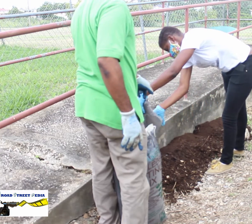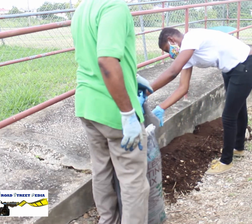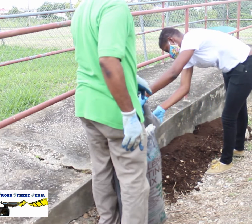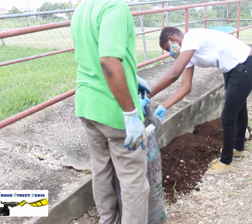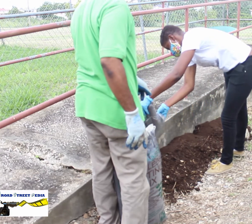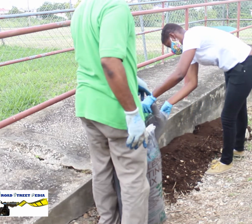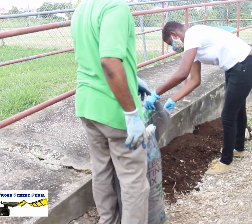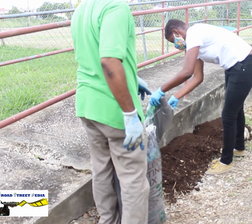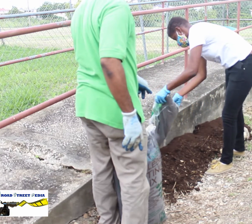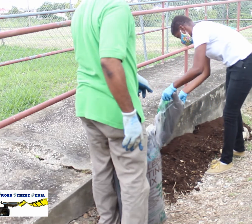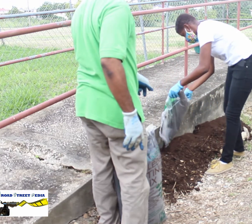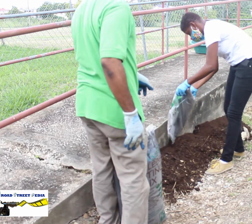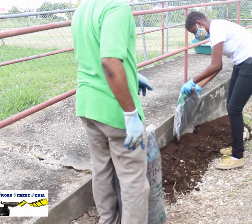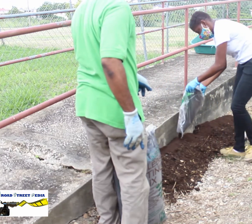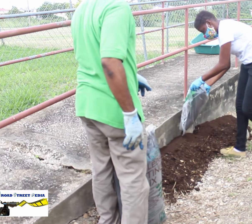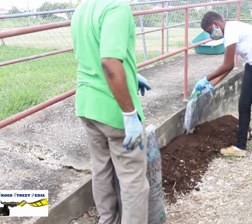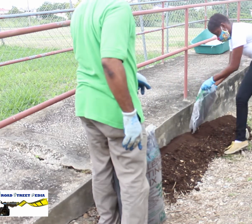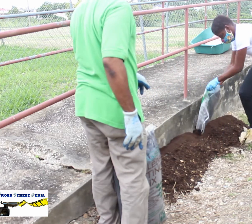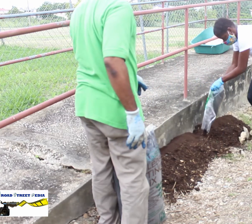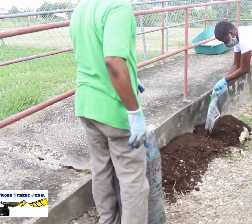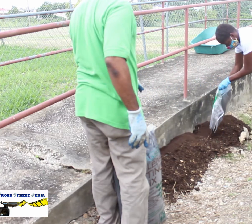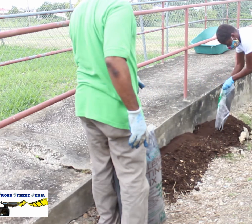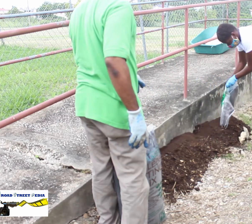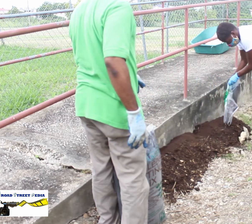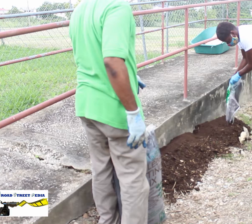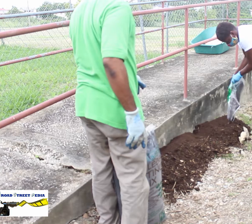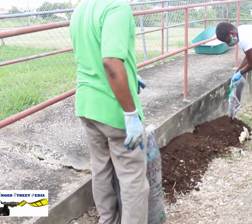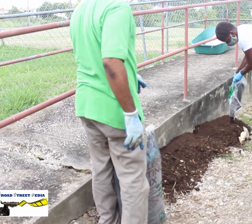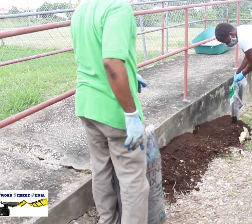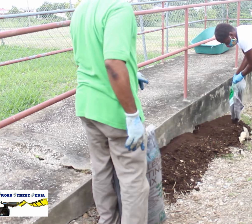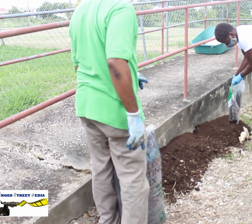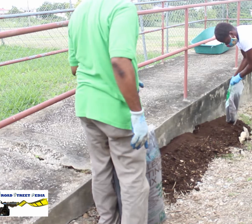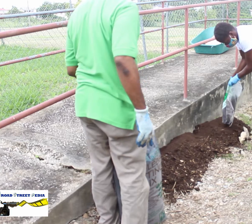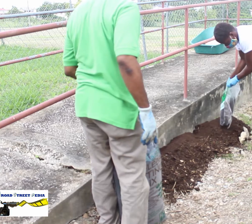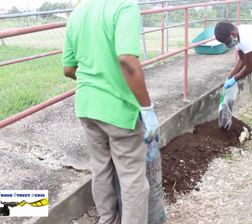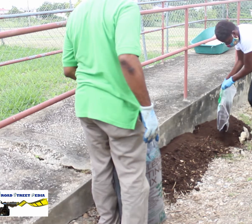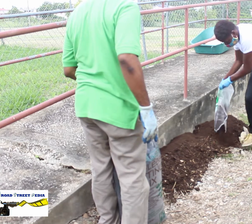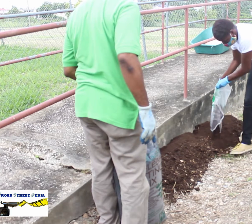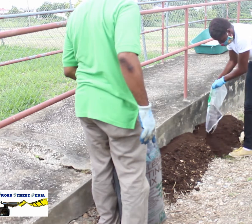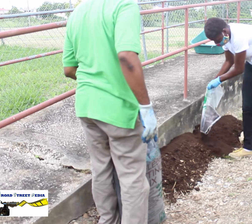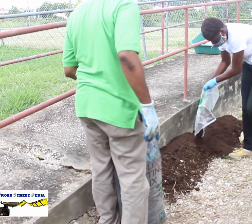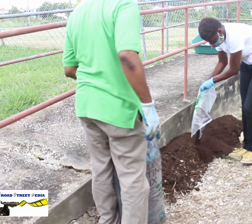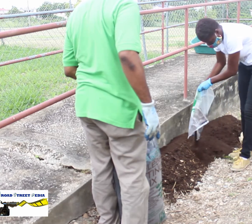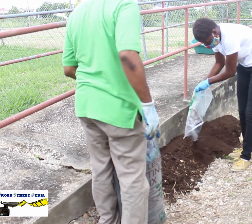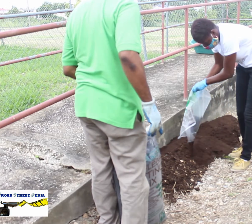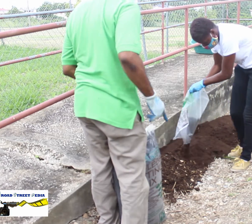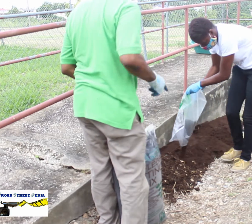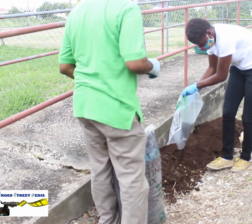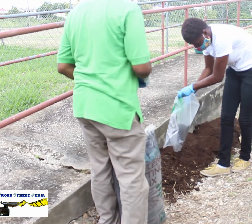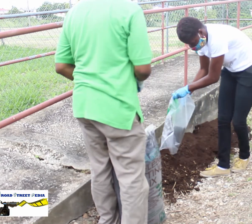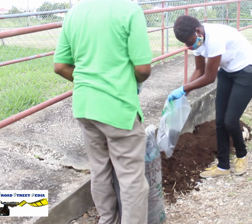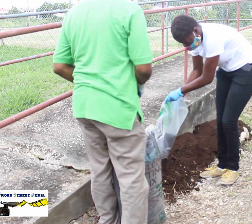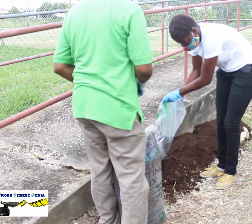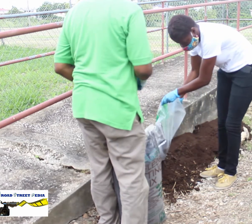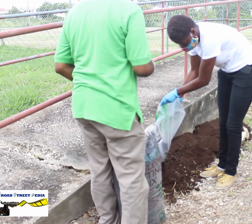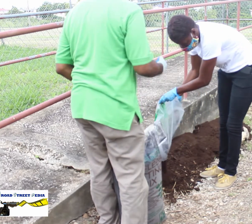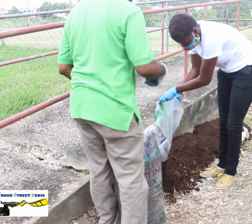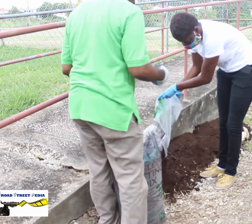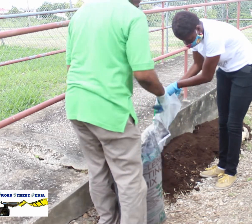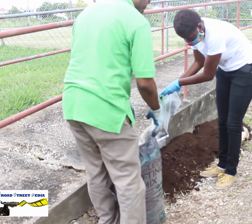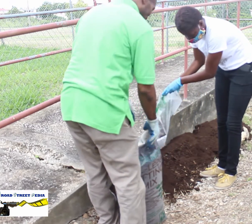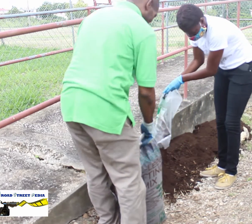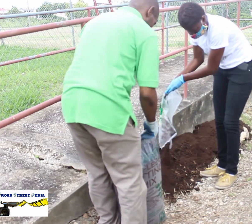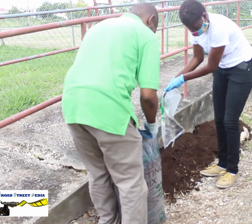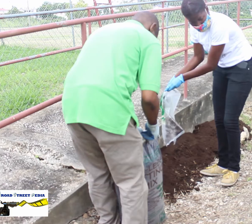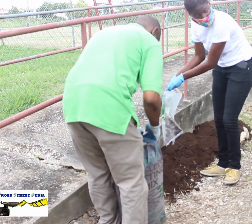This one is sheet, you know? Brown sheet, you know? Try that out. Yeah, you don't know what I mean. And then you add this to it, and then